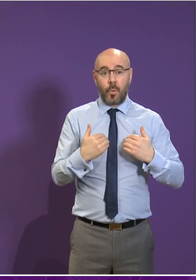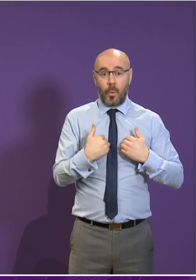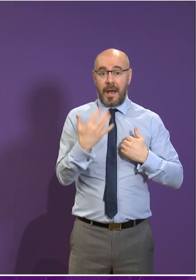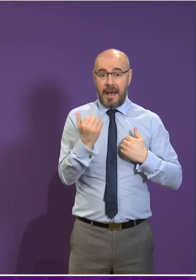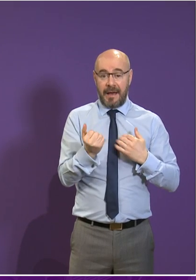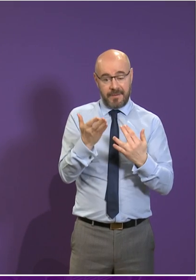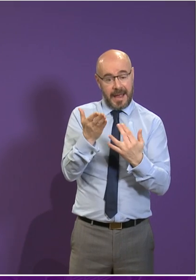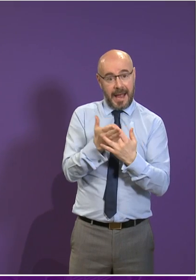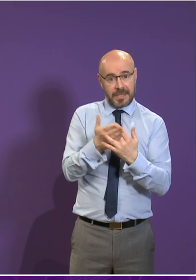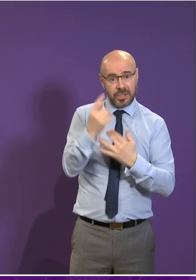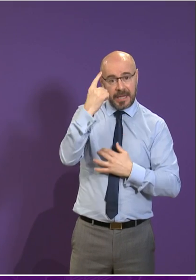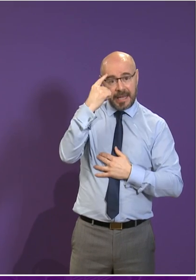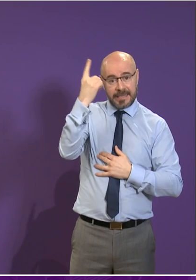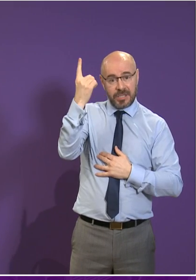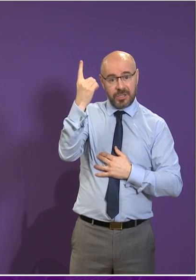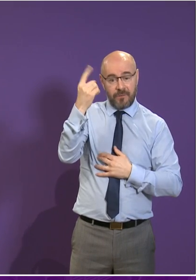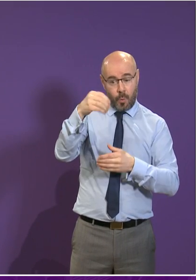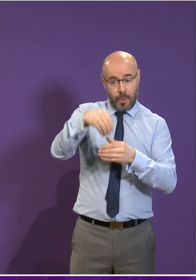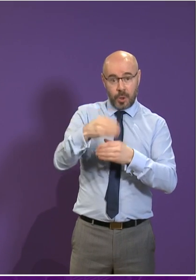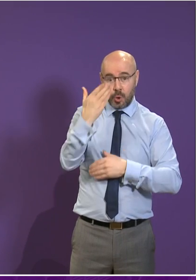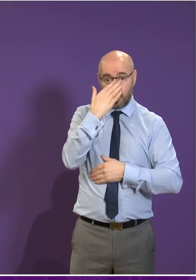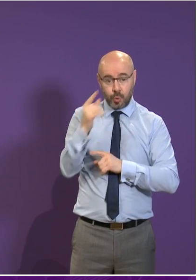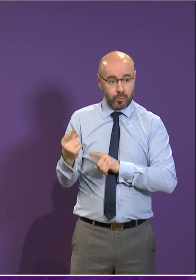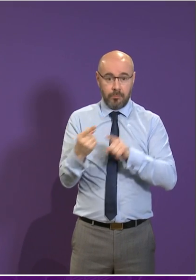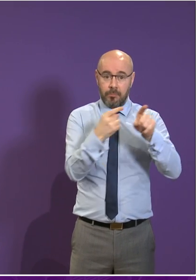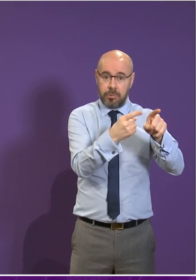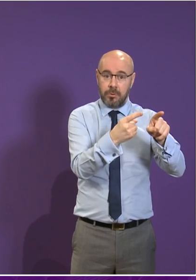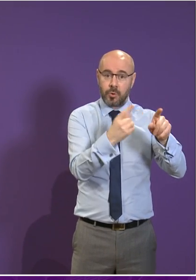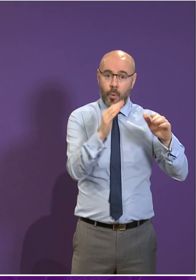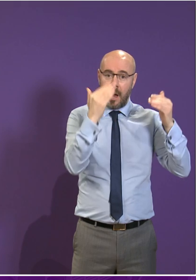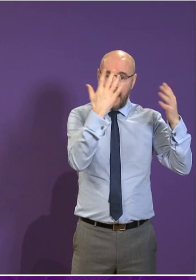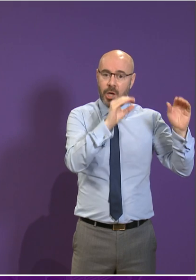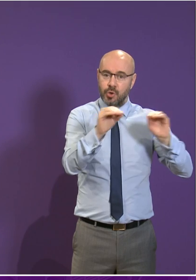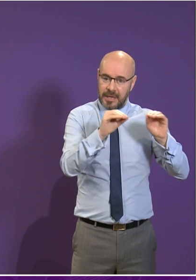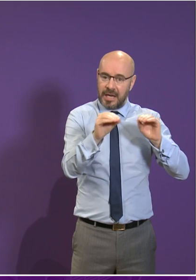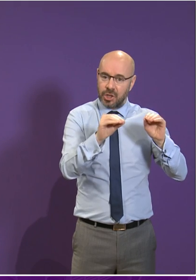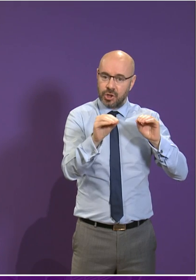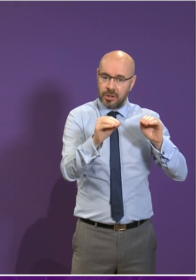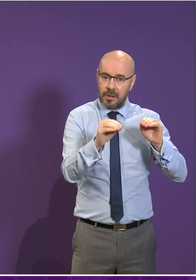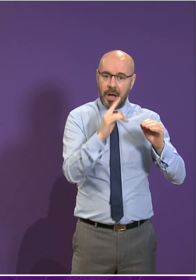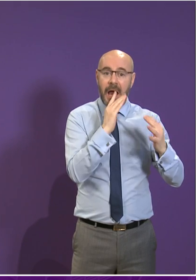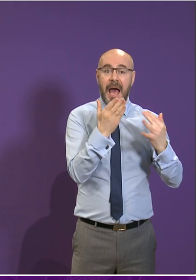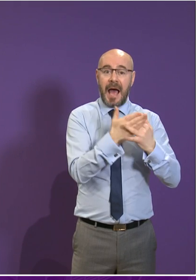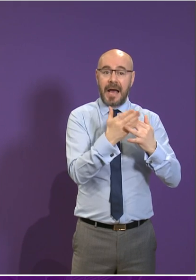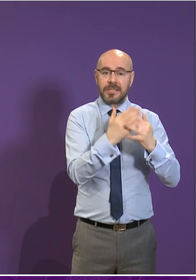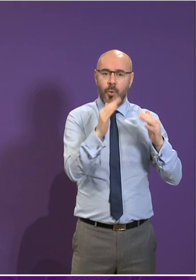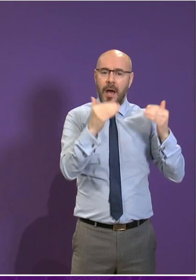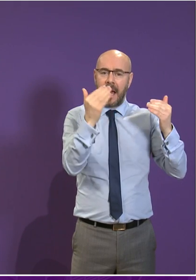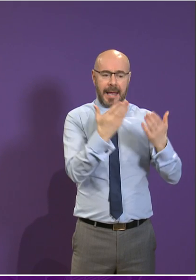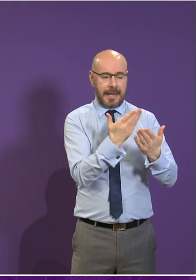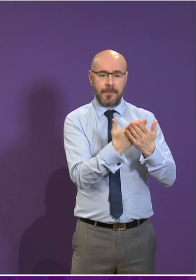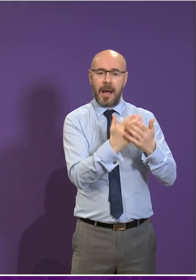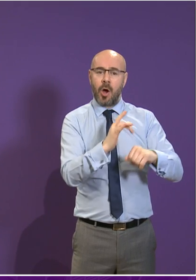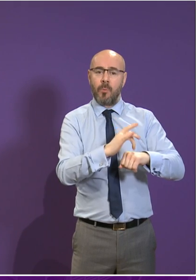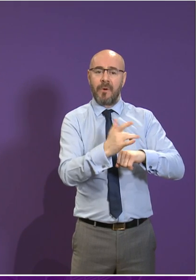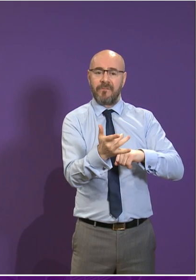access initiatives, the School to Higher Education Programme, for example, that works with low progression schools. We've got access to the high demand professions as well, which